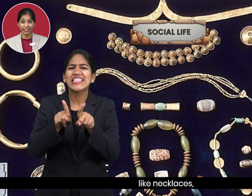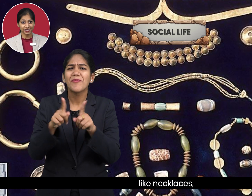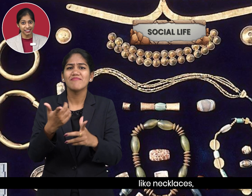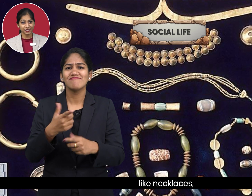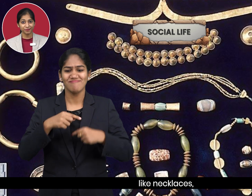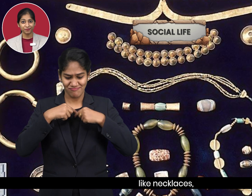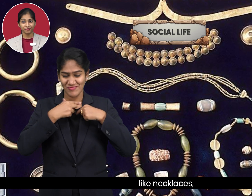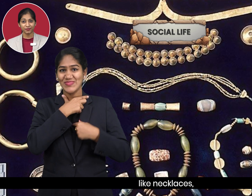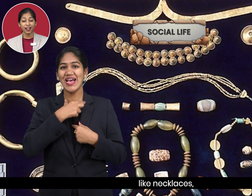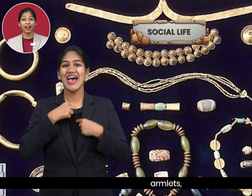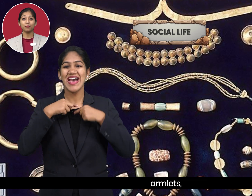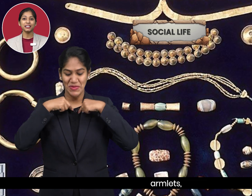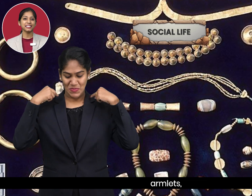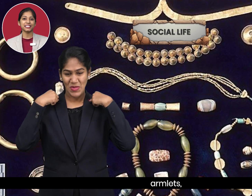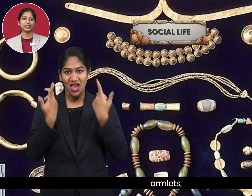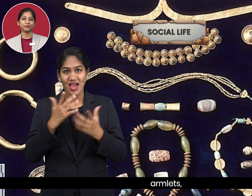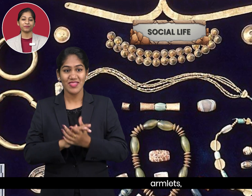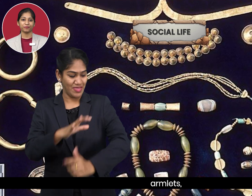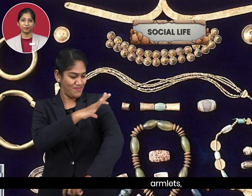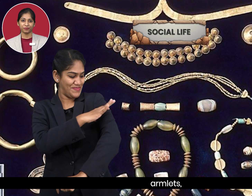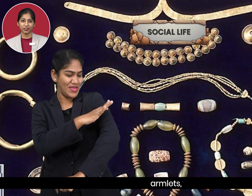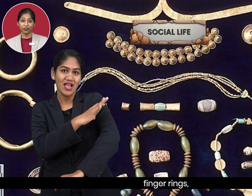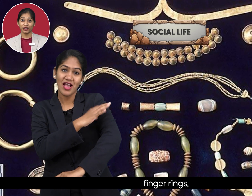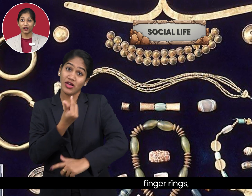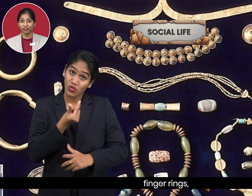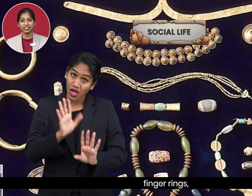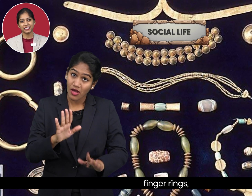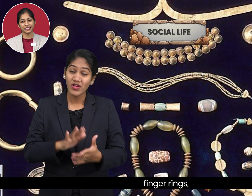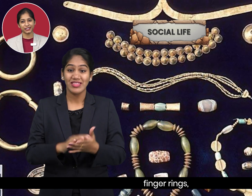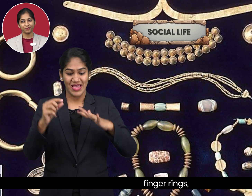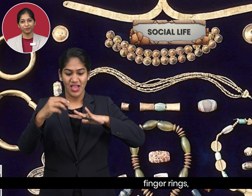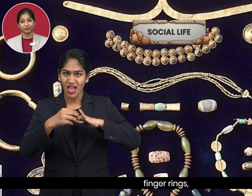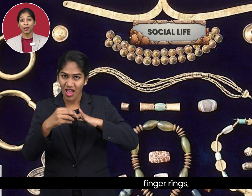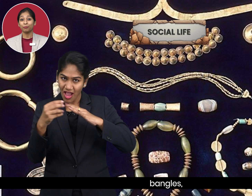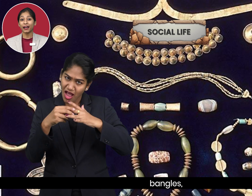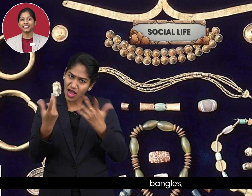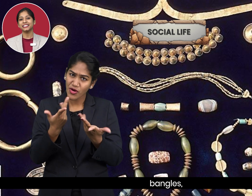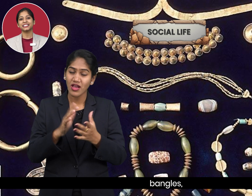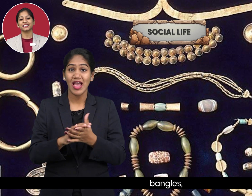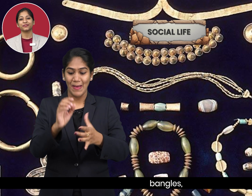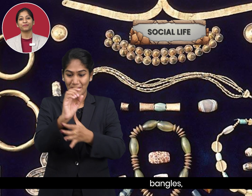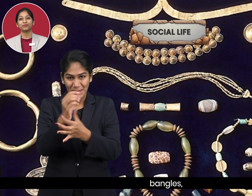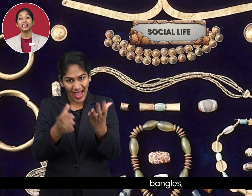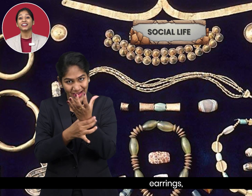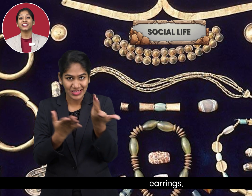like necklaces, armlets, finger rings,